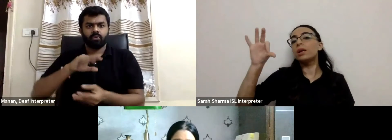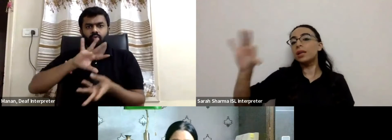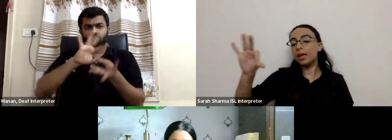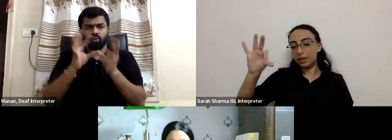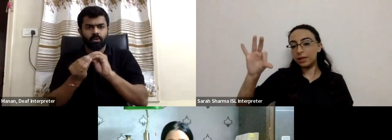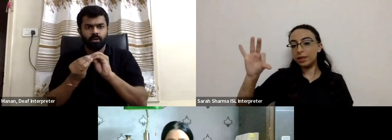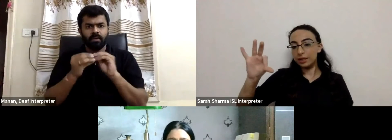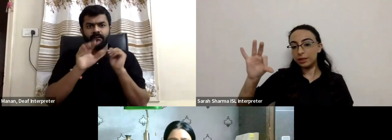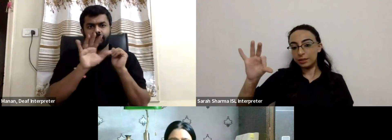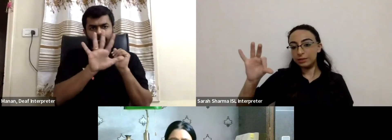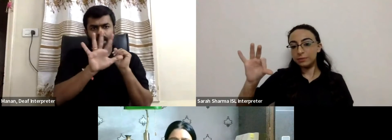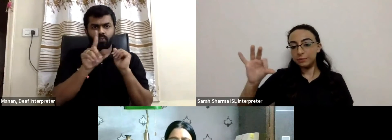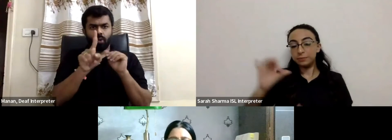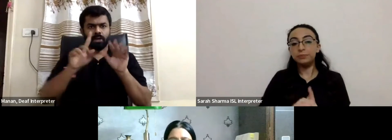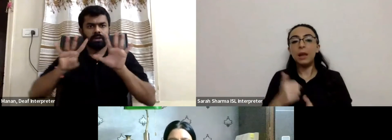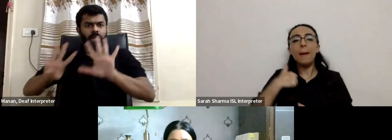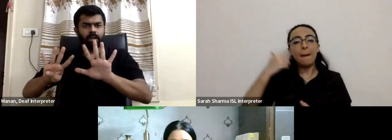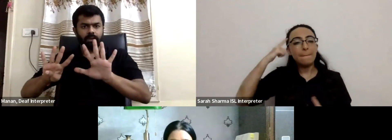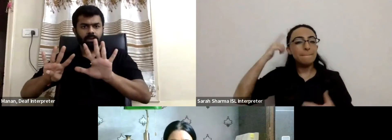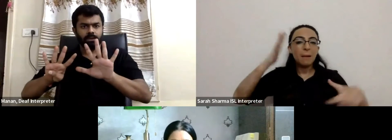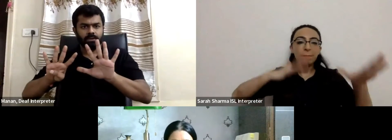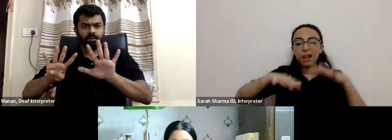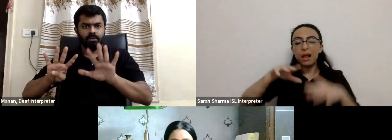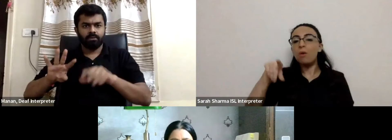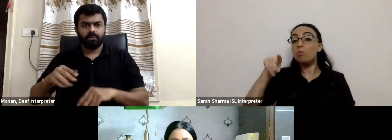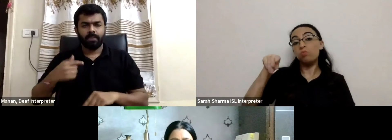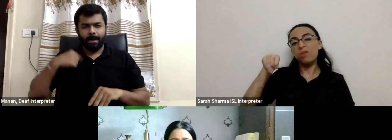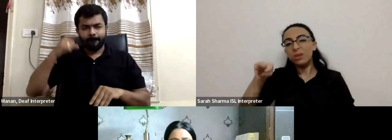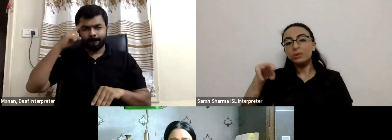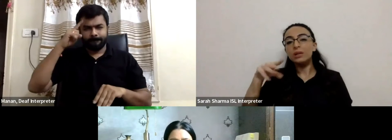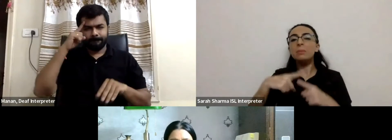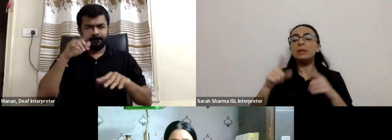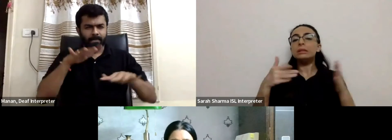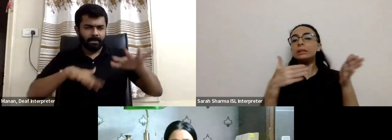establish 1,000 Mohalla clinics, but there were certain challenges.